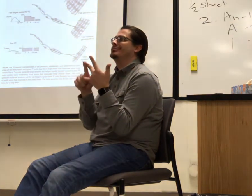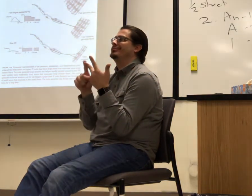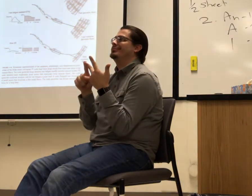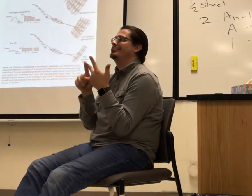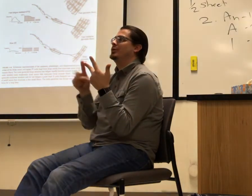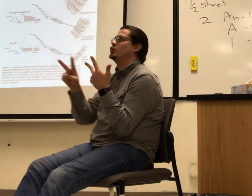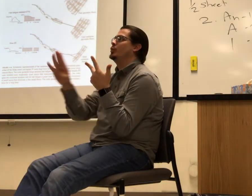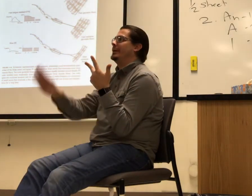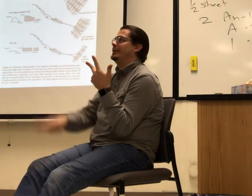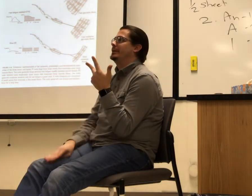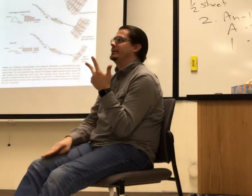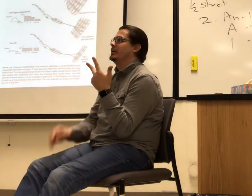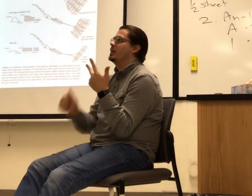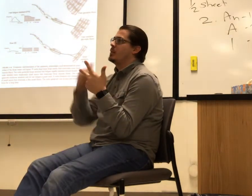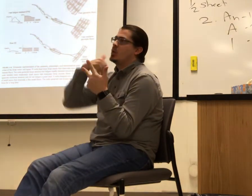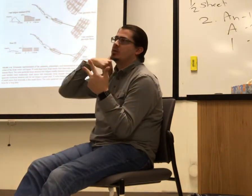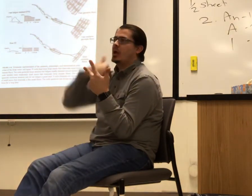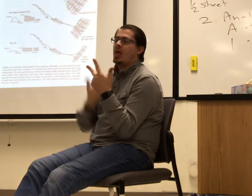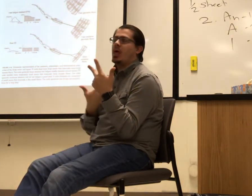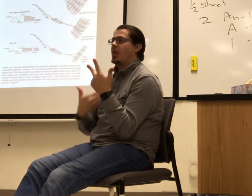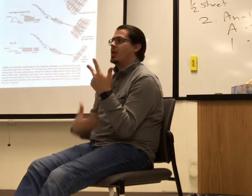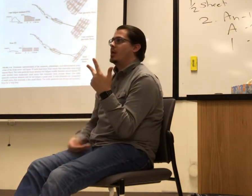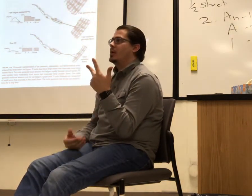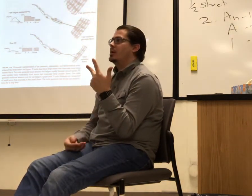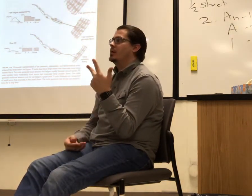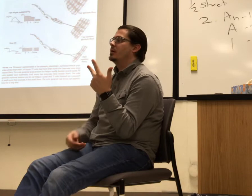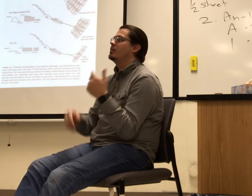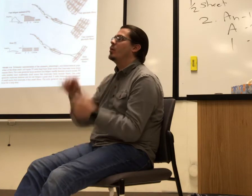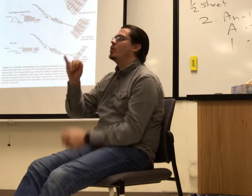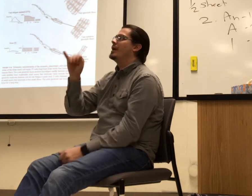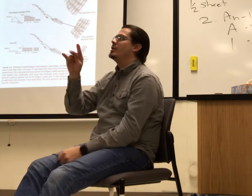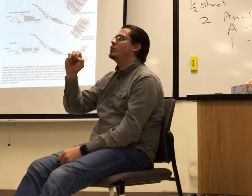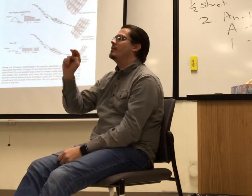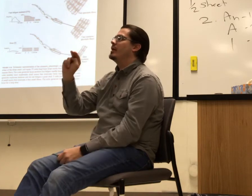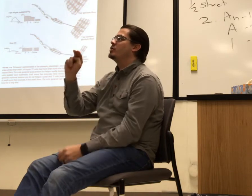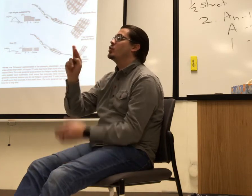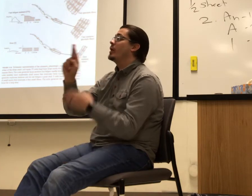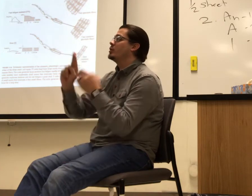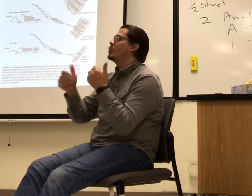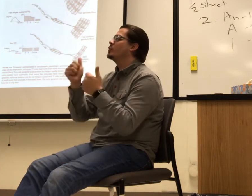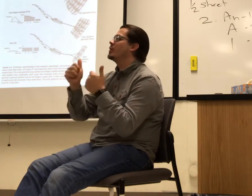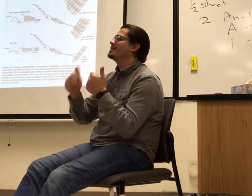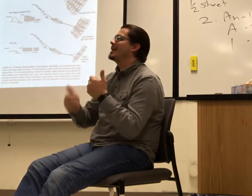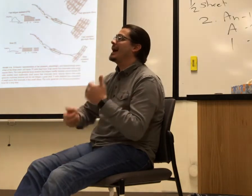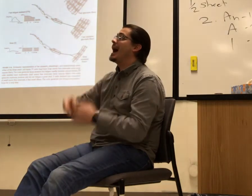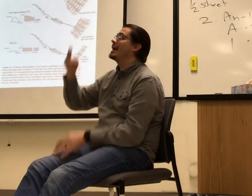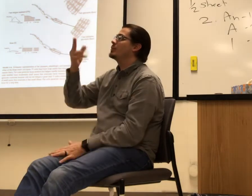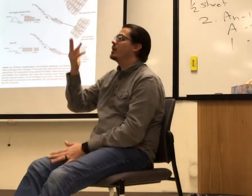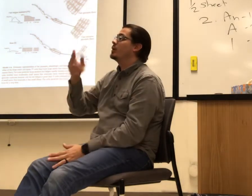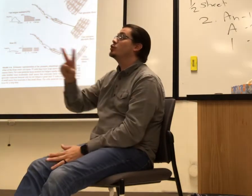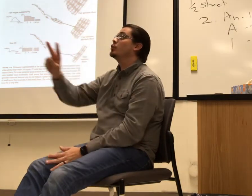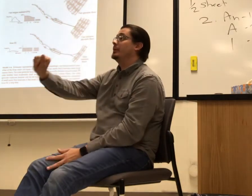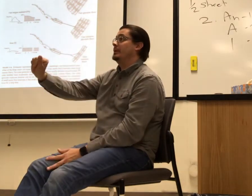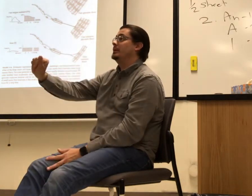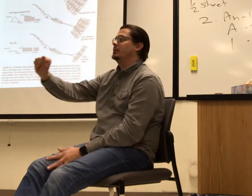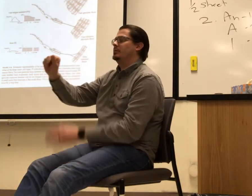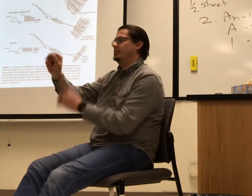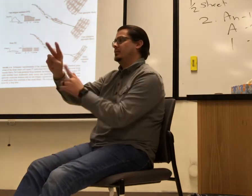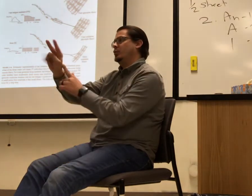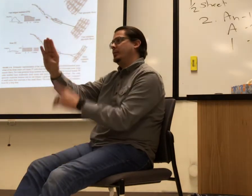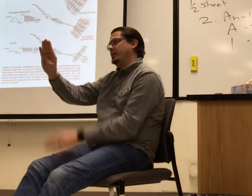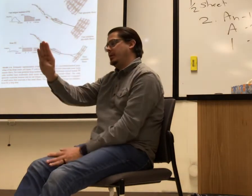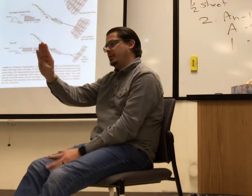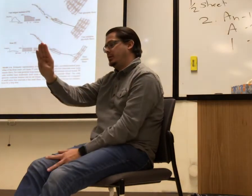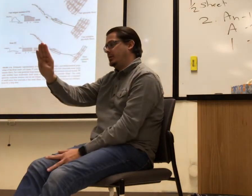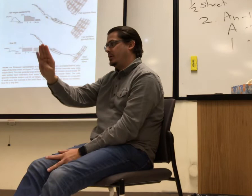did. In terms of innervation ratio, which one was the highest? 2B was. That means the